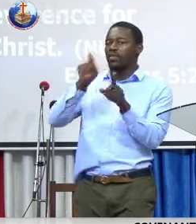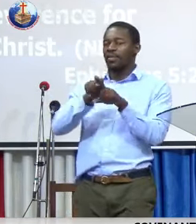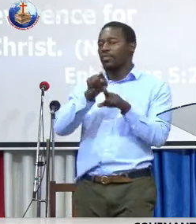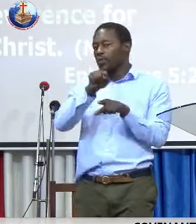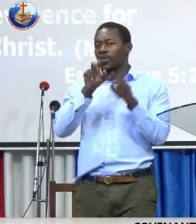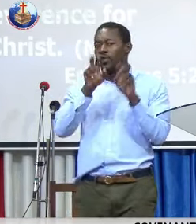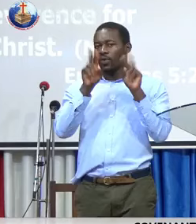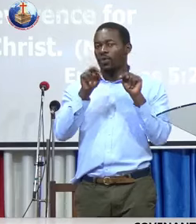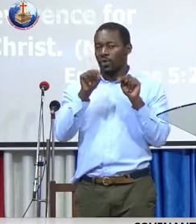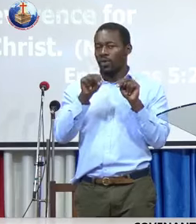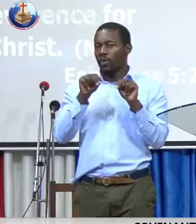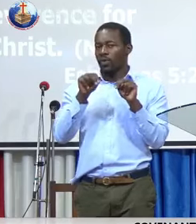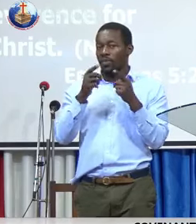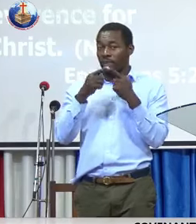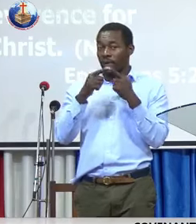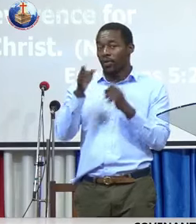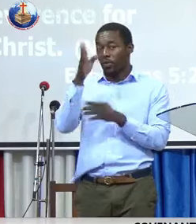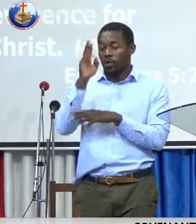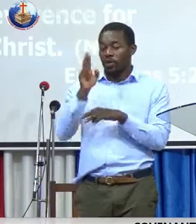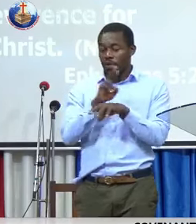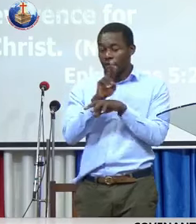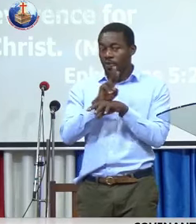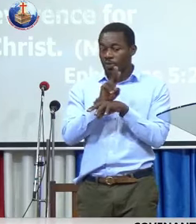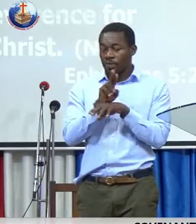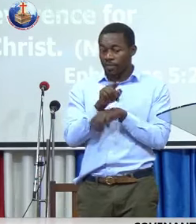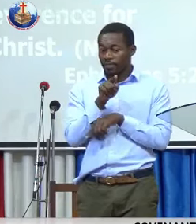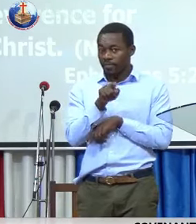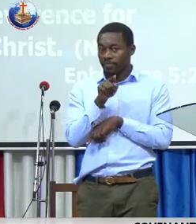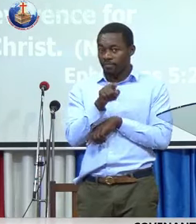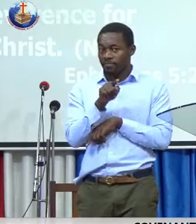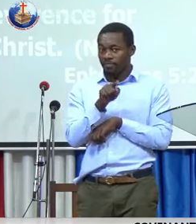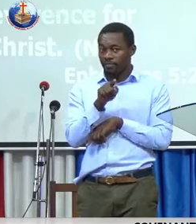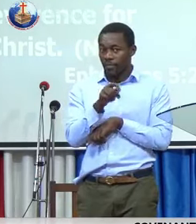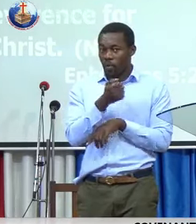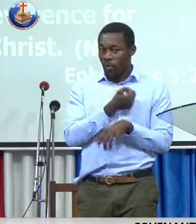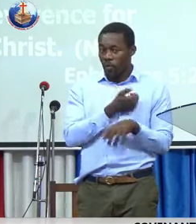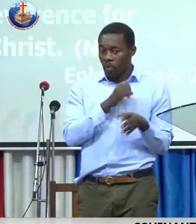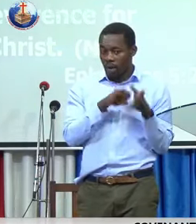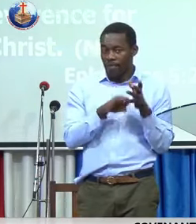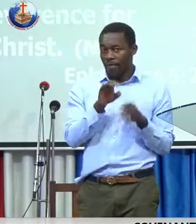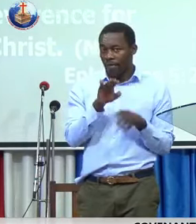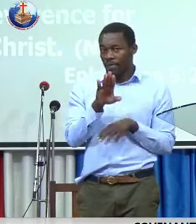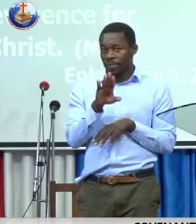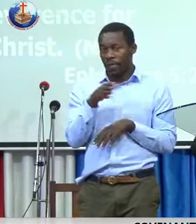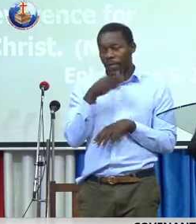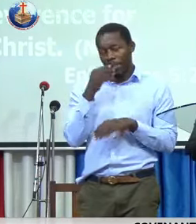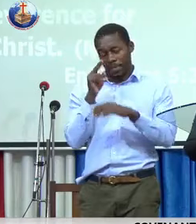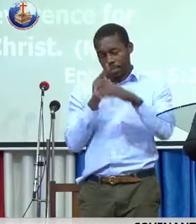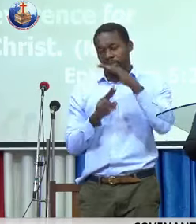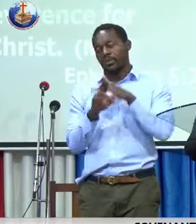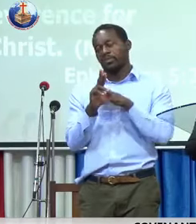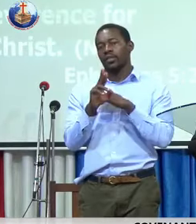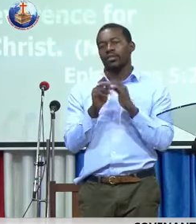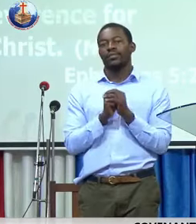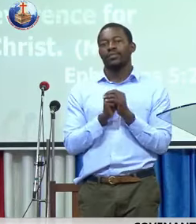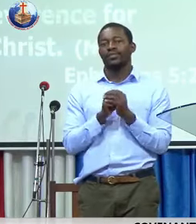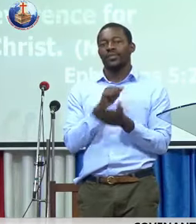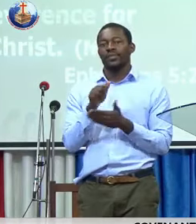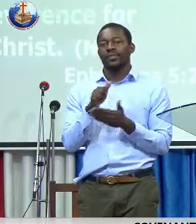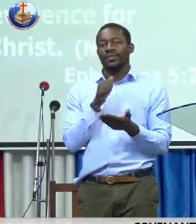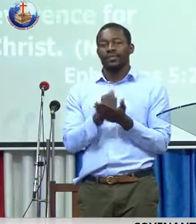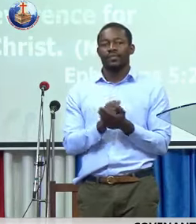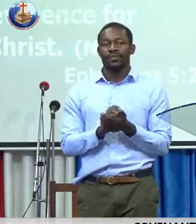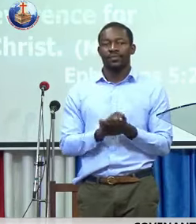But because God is using them. Kwa sababu Mungu anamtumia yeye. Submit. Nyenyekea. Amen.